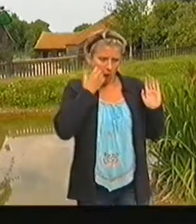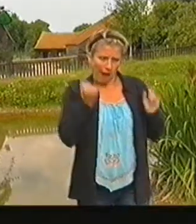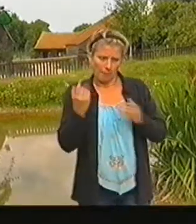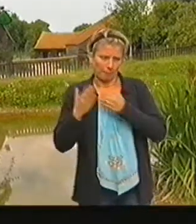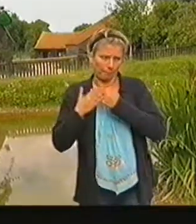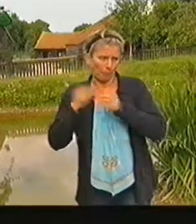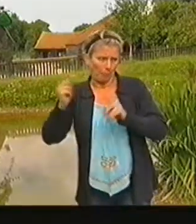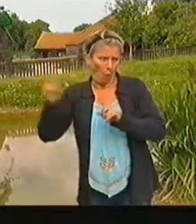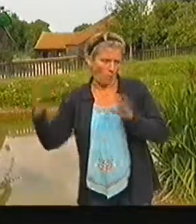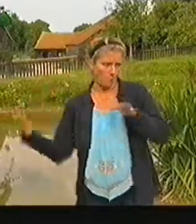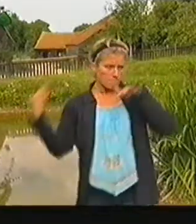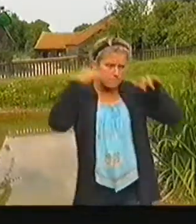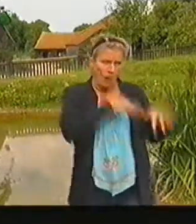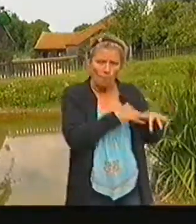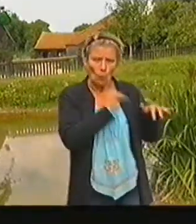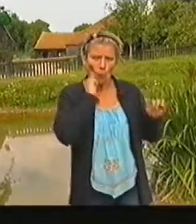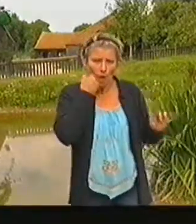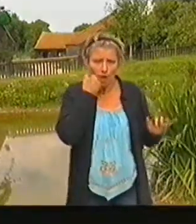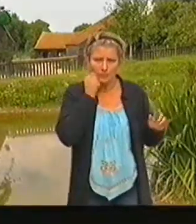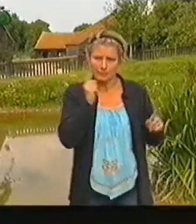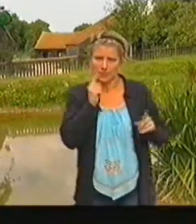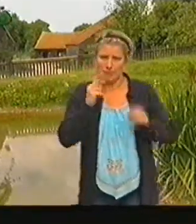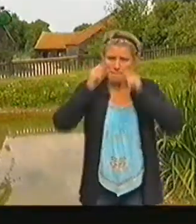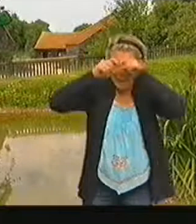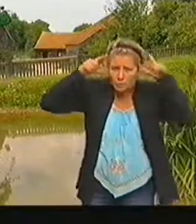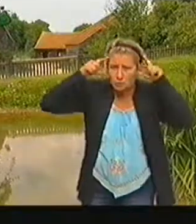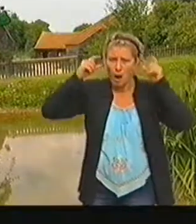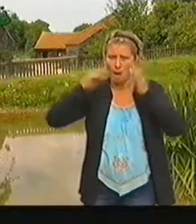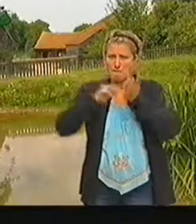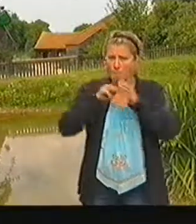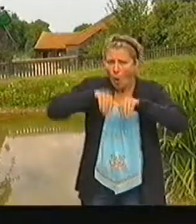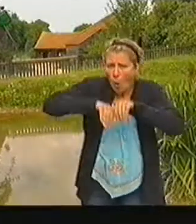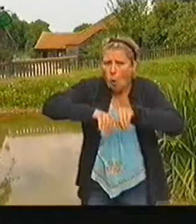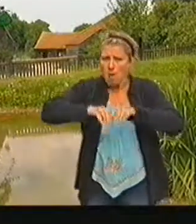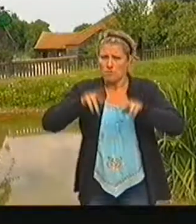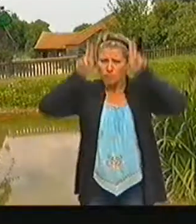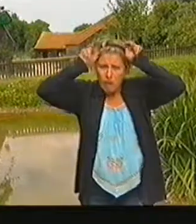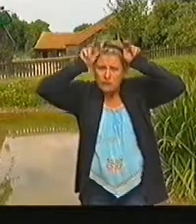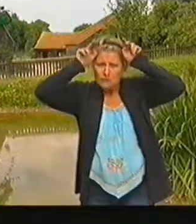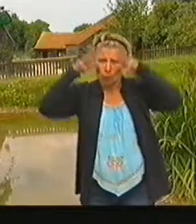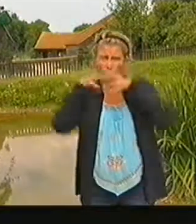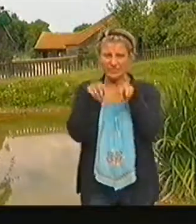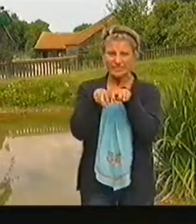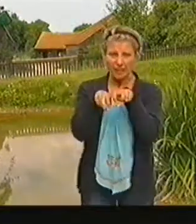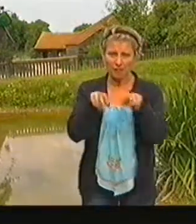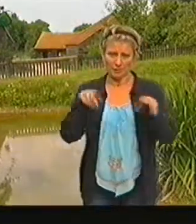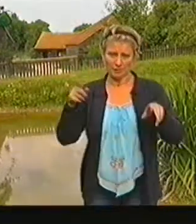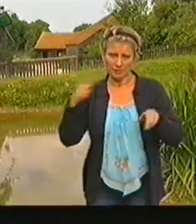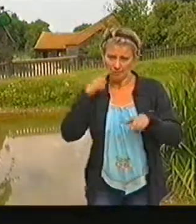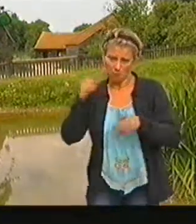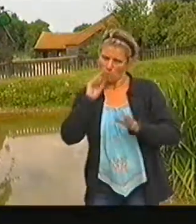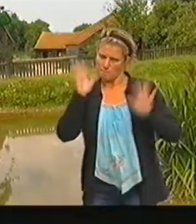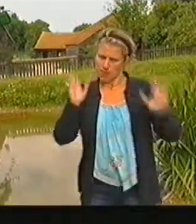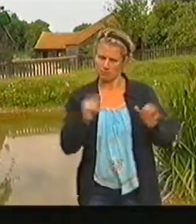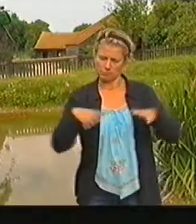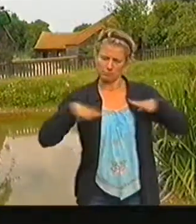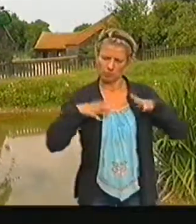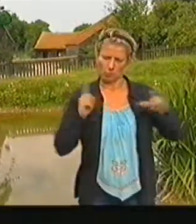my love and tell her we're having guests for dinner. The badgers, the moles, the rabbits and the weasels. Tell her it must